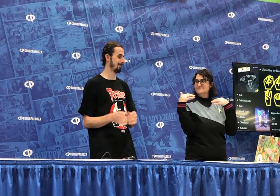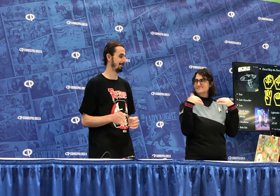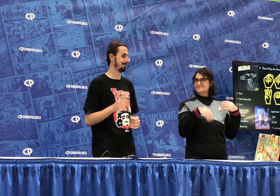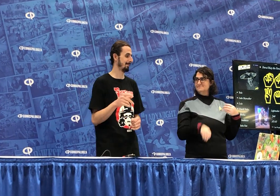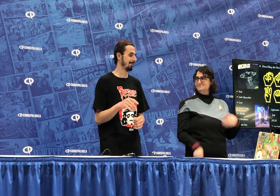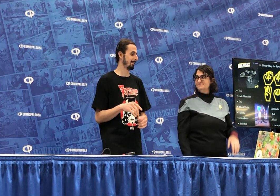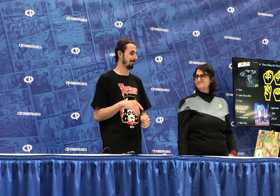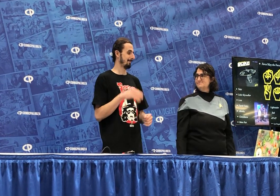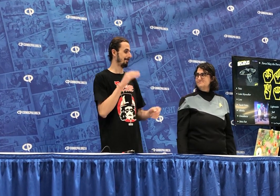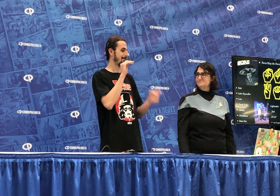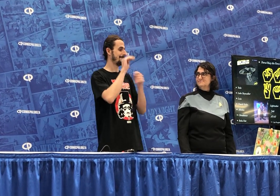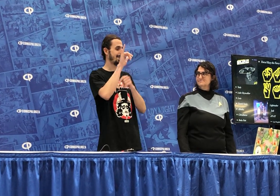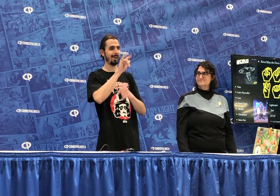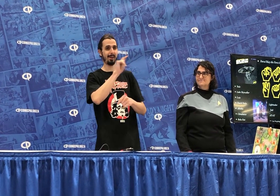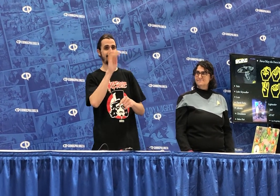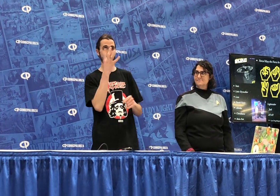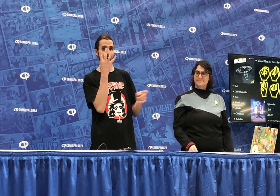Star Wars.